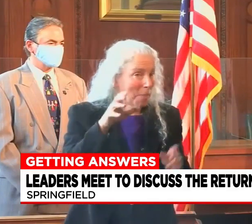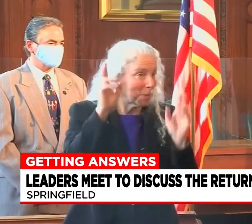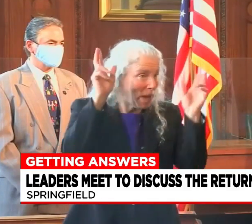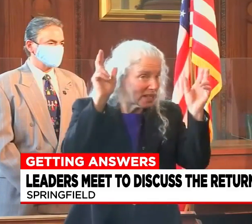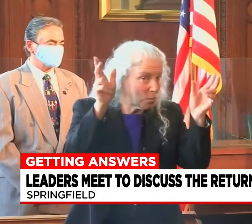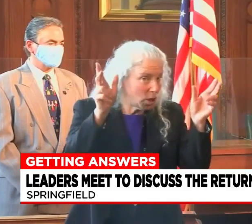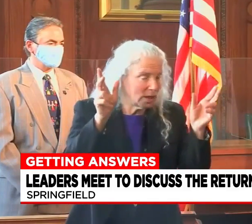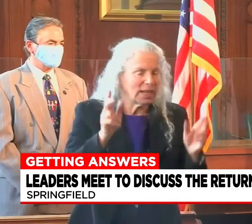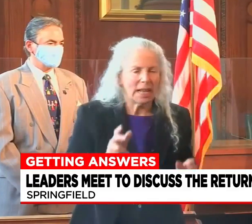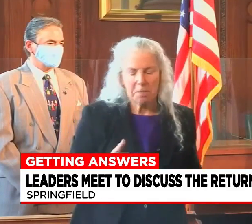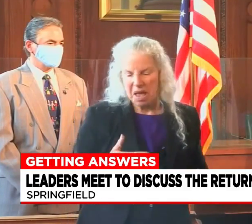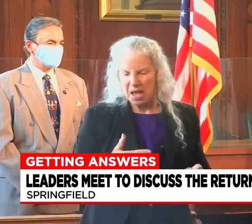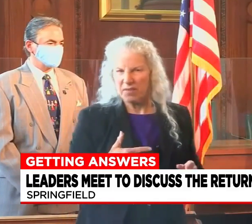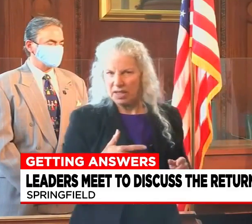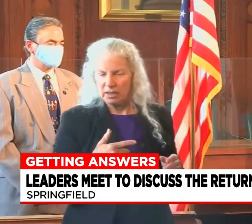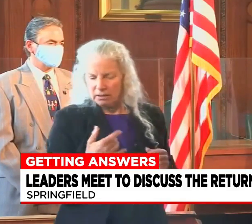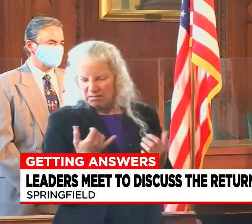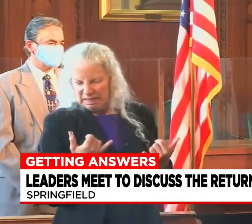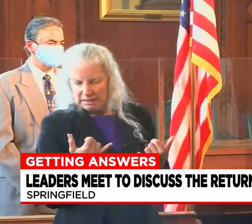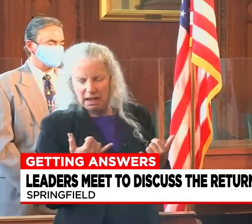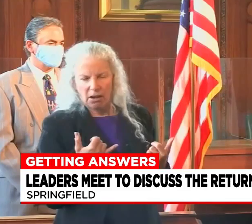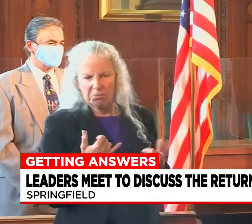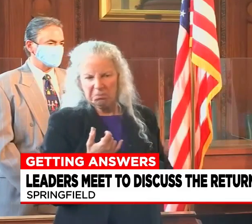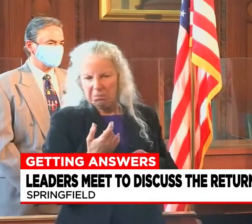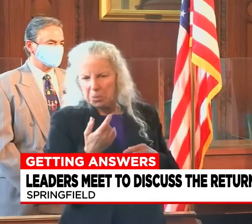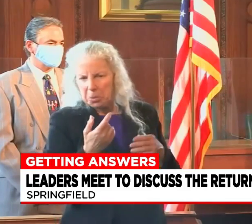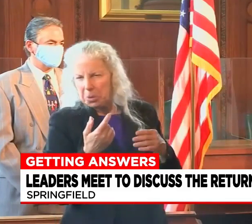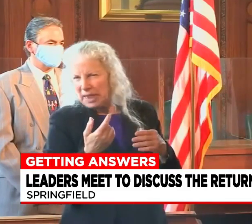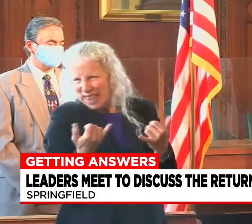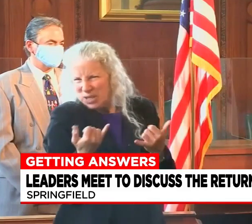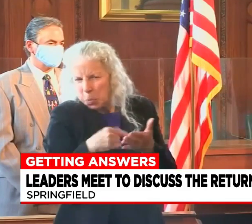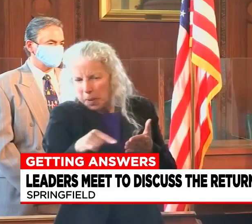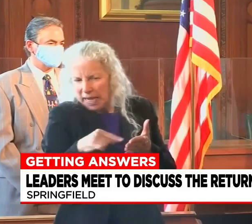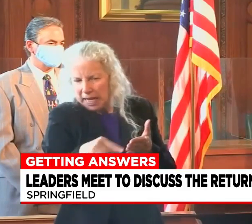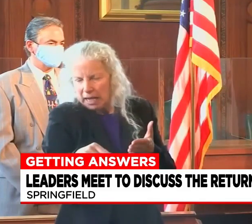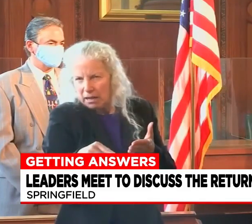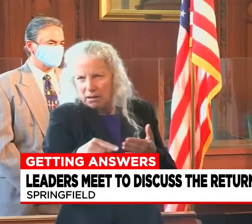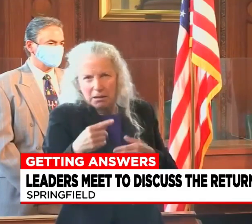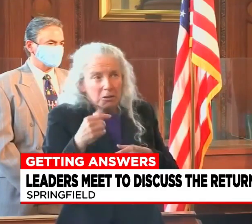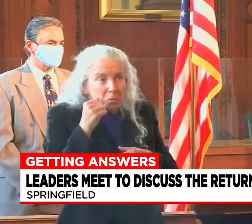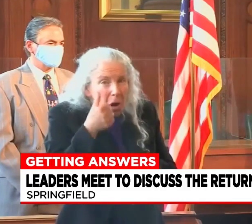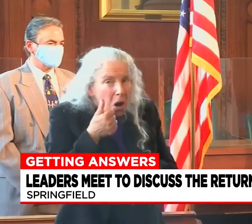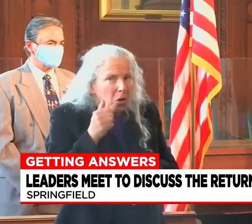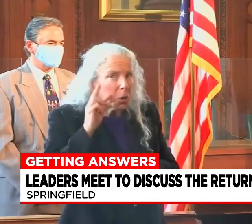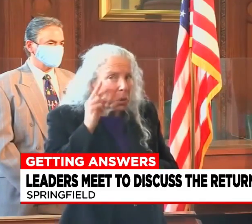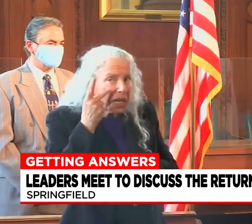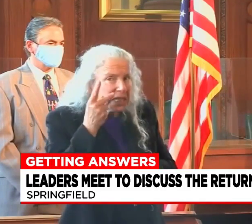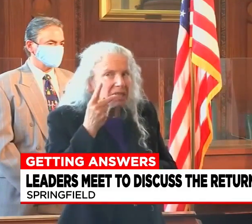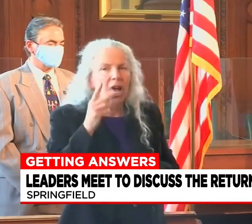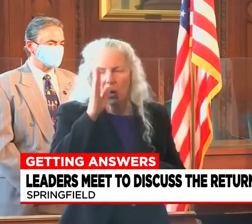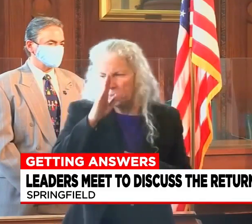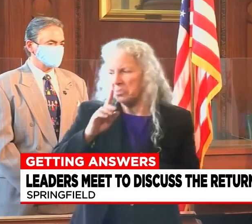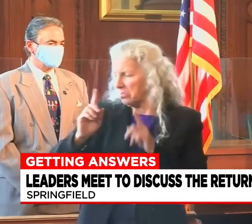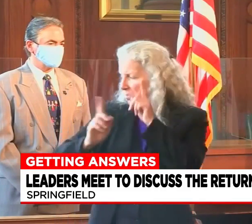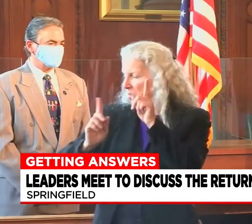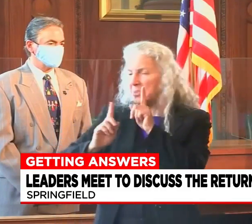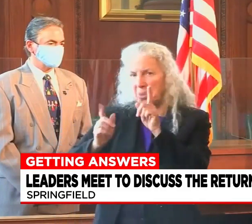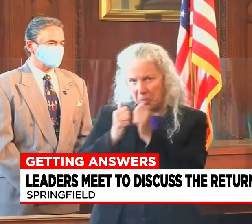be within the next couple of days with the mayor, be making an announcement as far as basketball hoops are